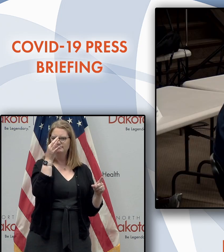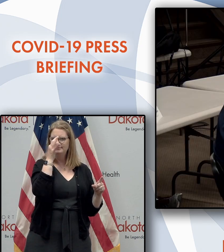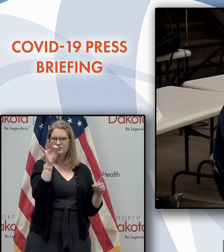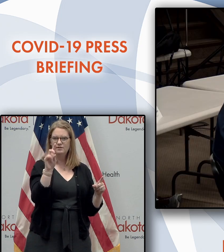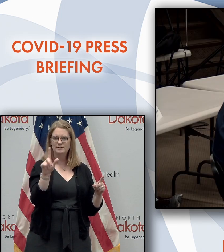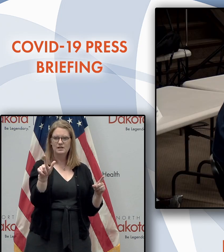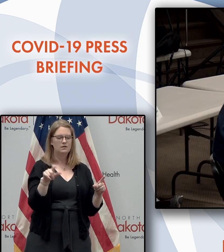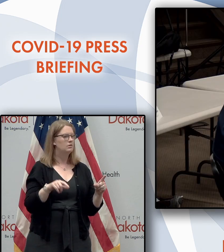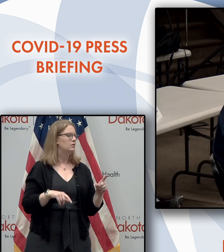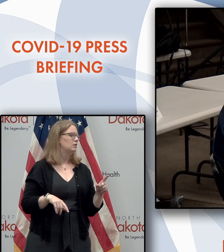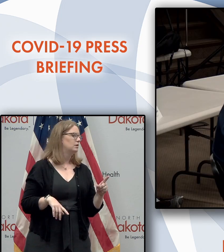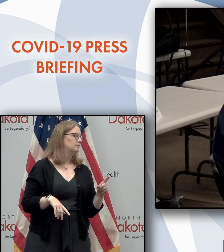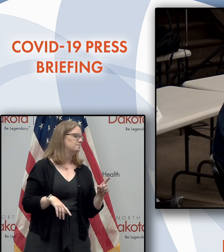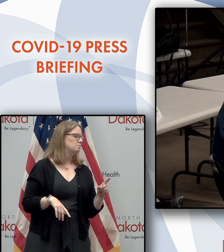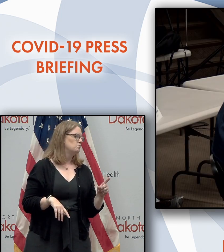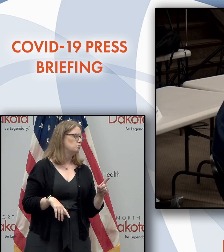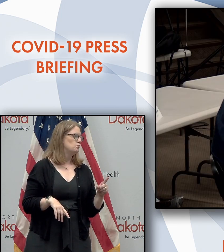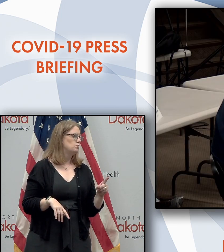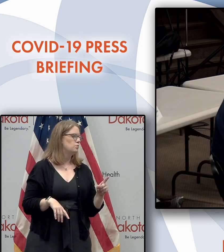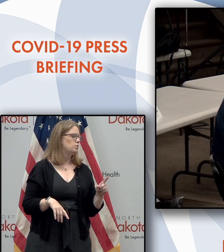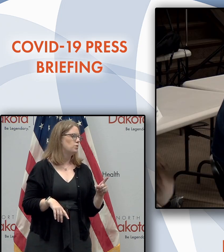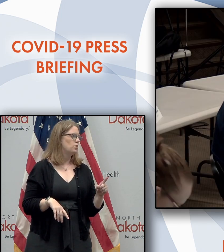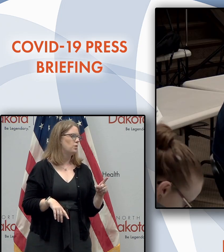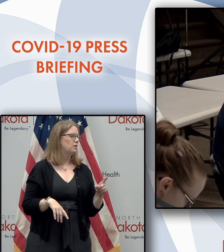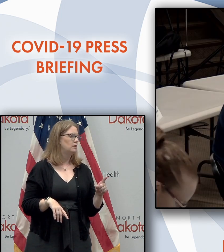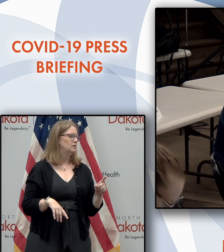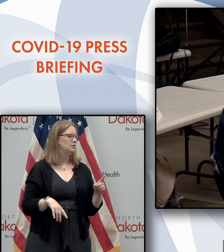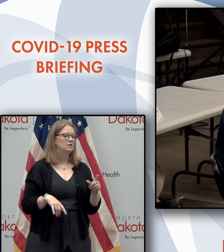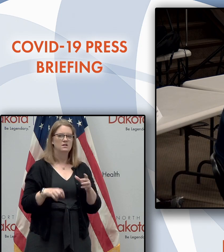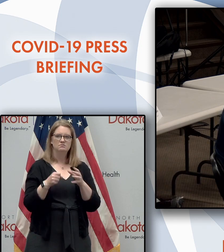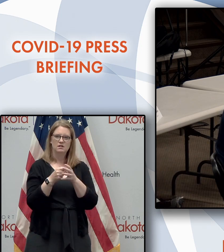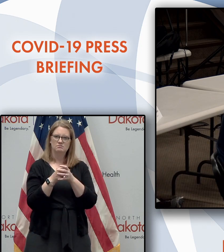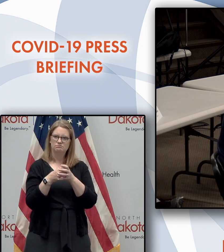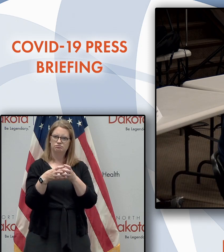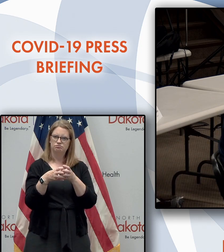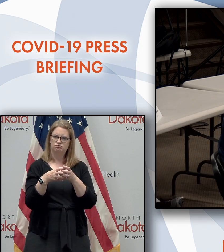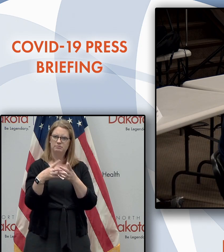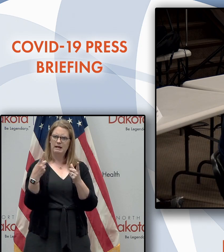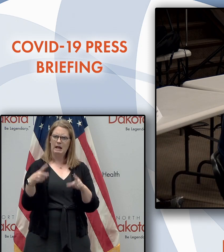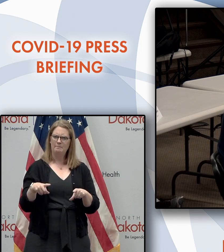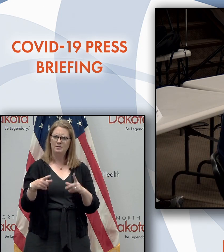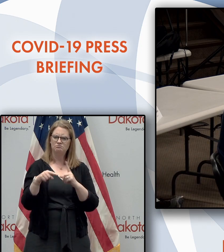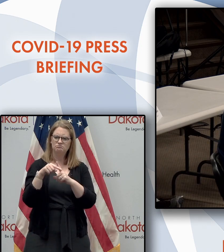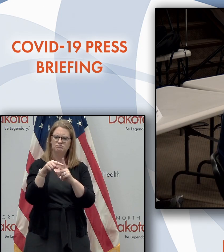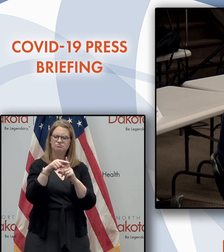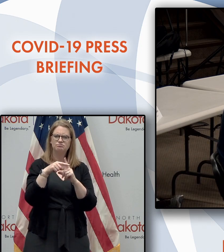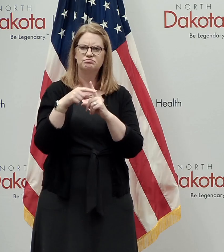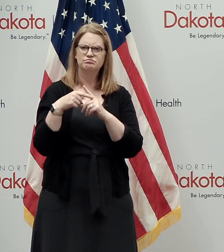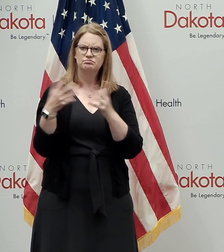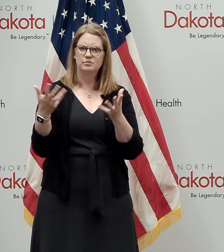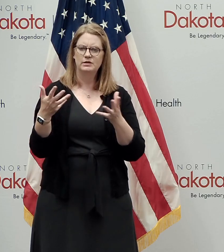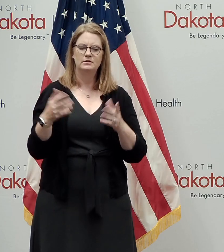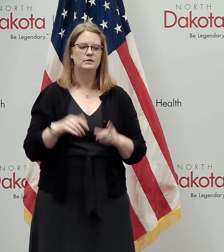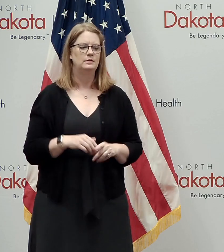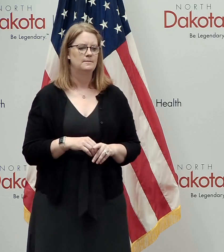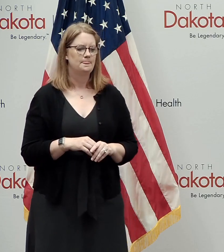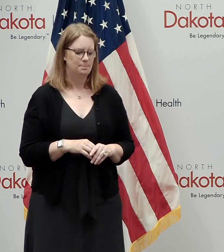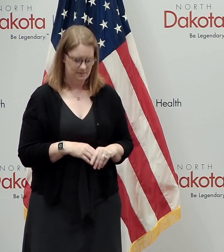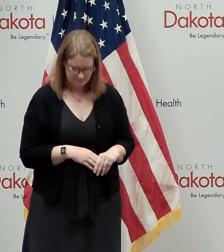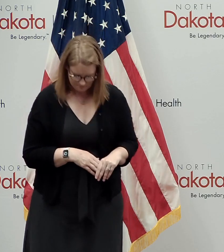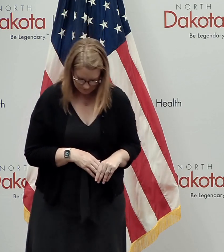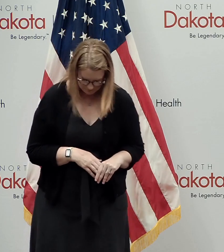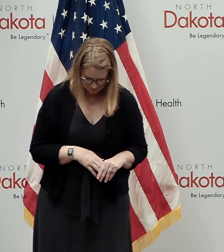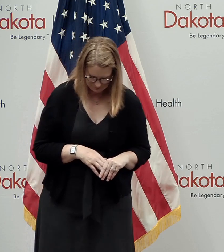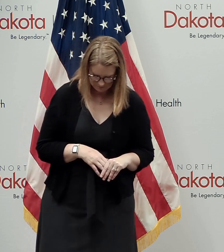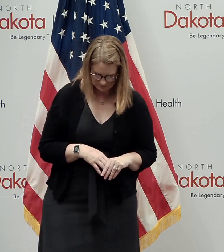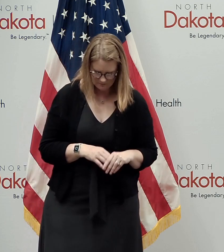working understanding of that outbreak and how it's progressed to this point? Well, I would say that the understanding